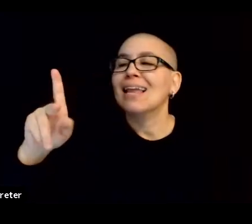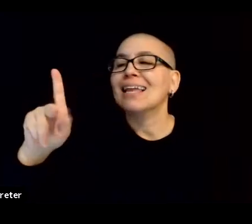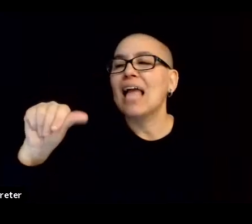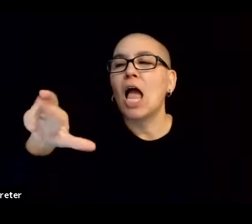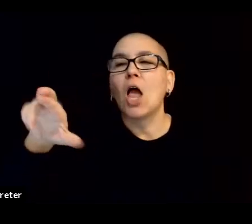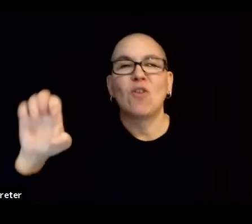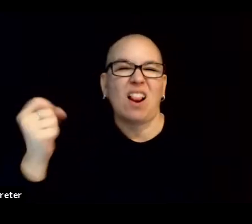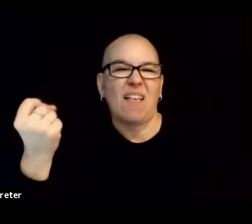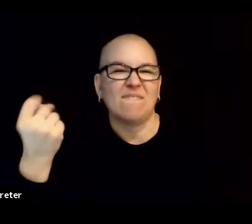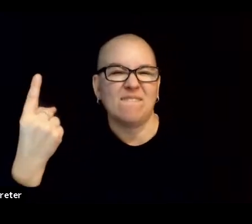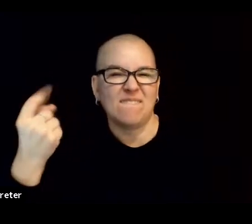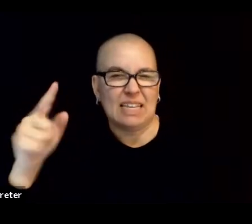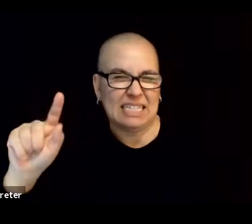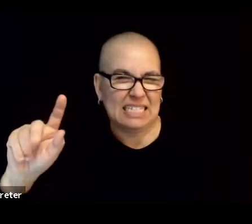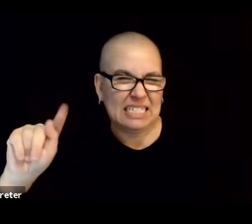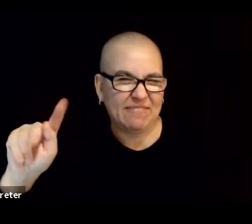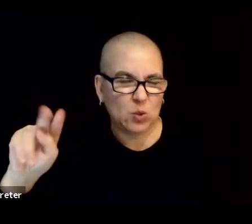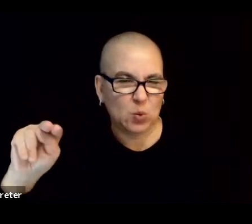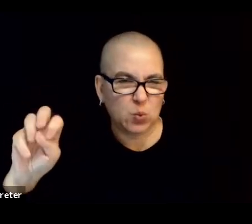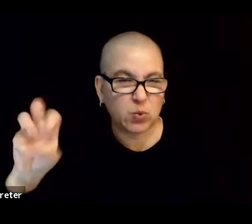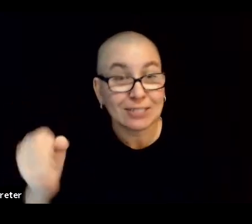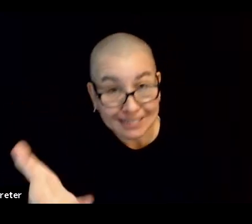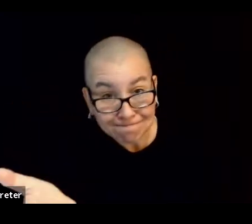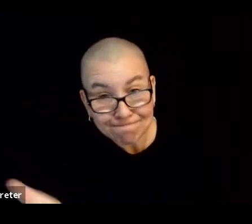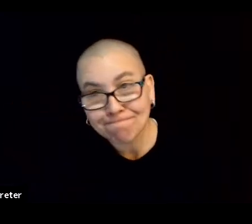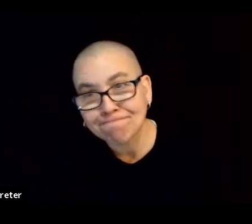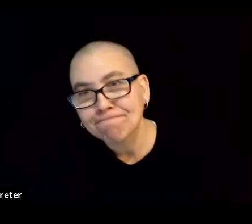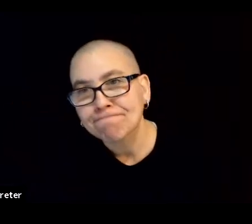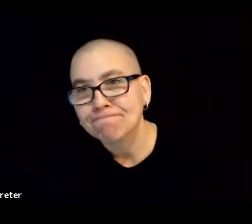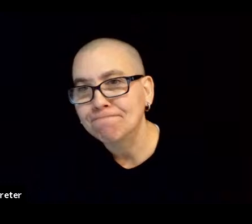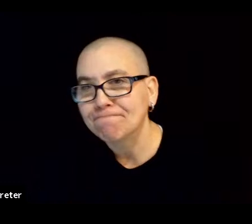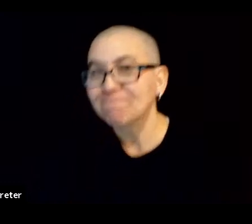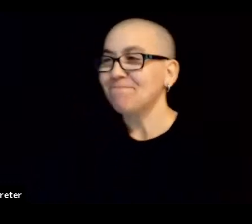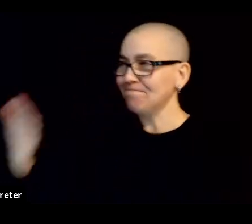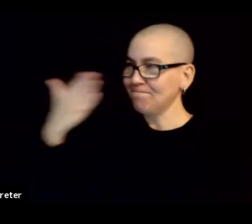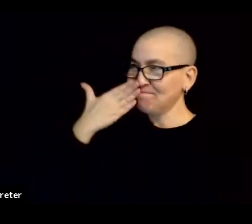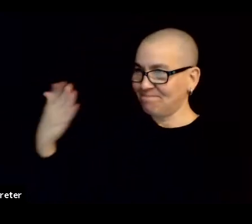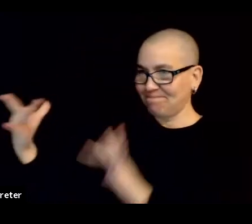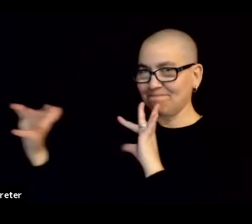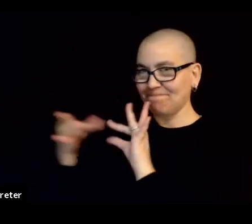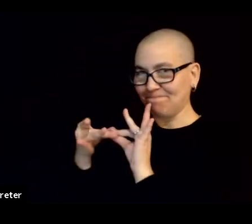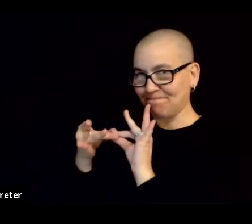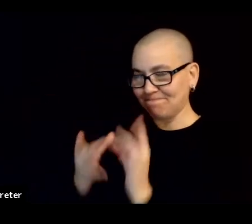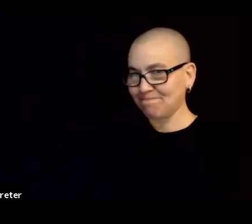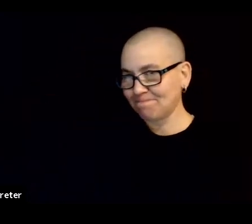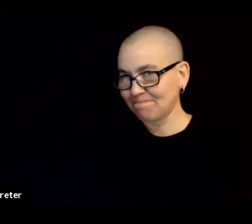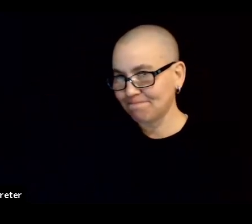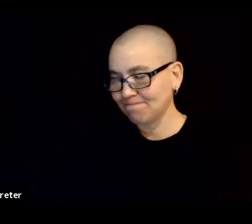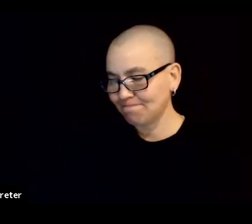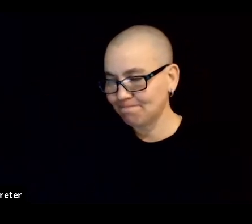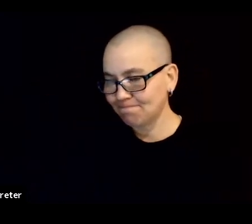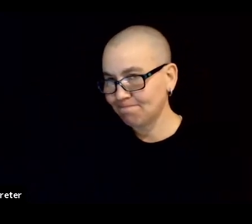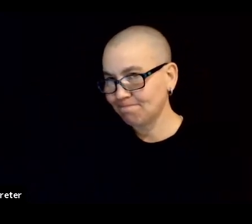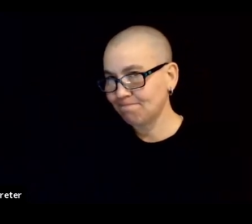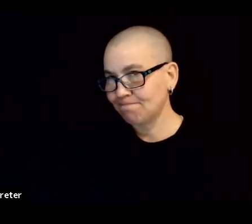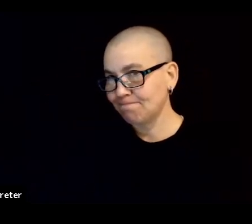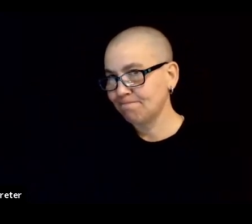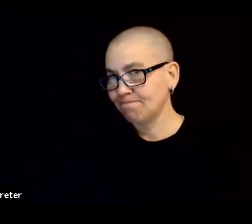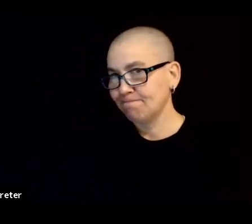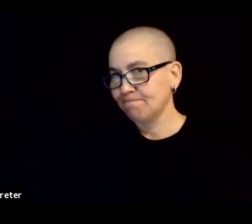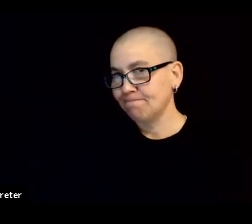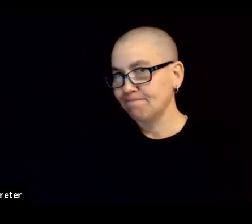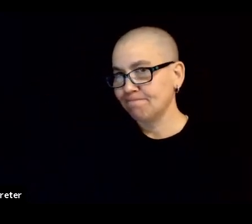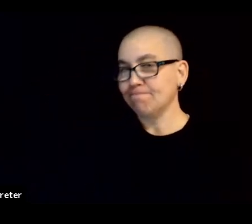question. Thanks for taking my question. We're getting questions from people concerning where